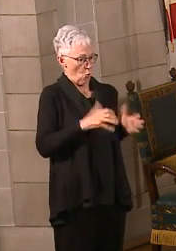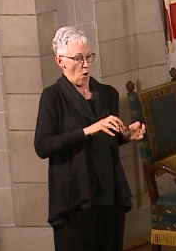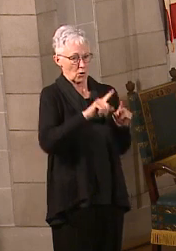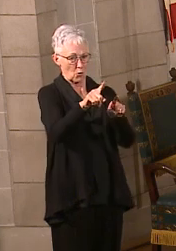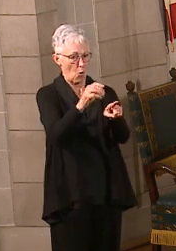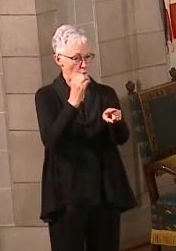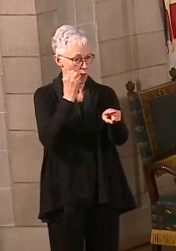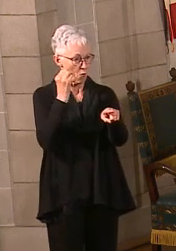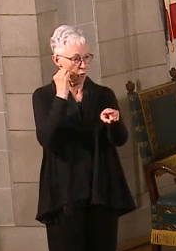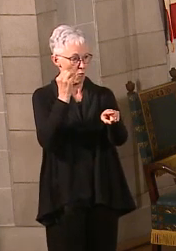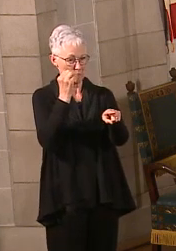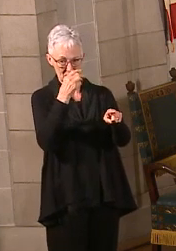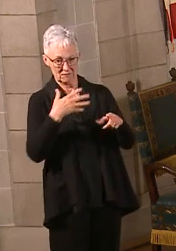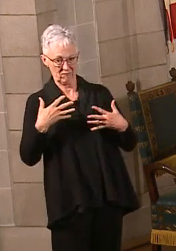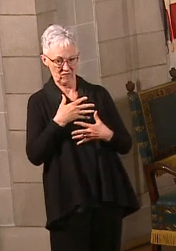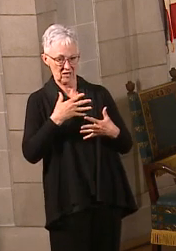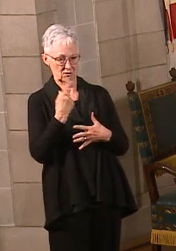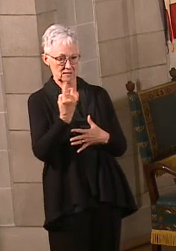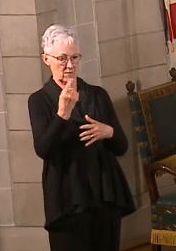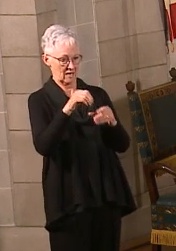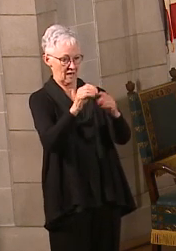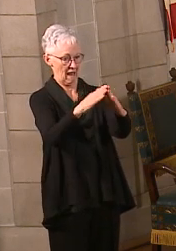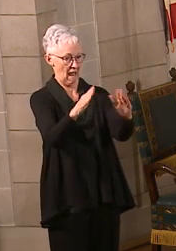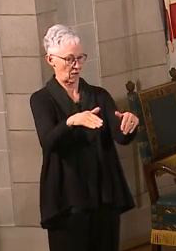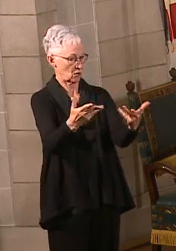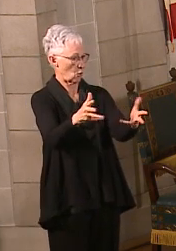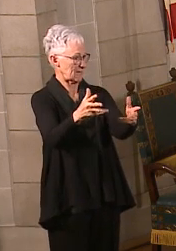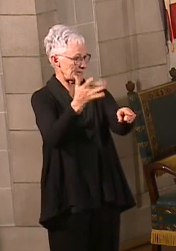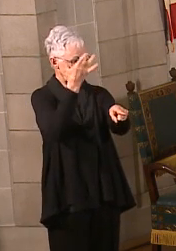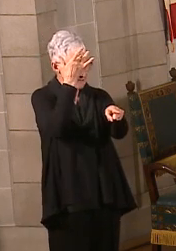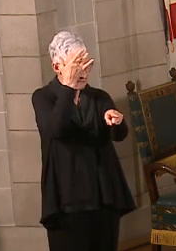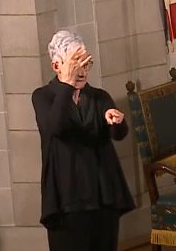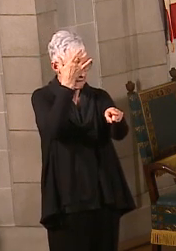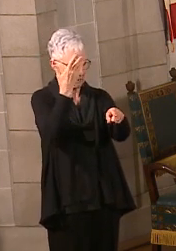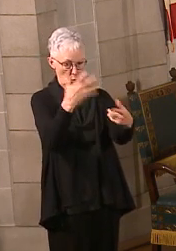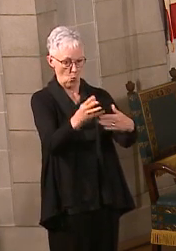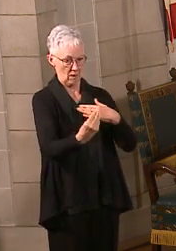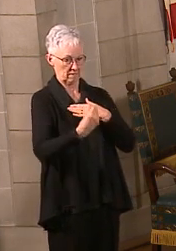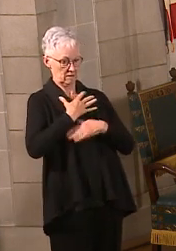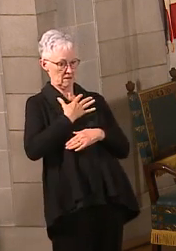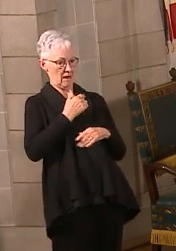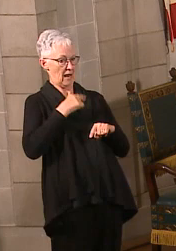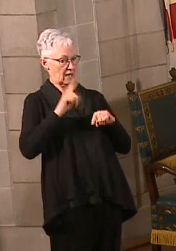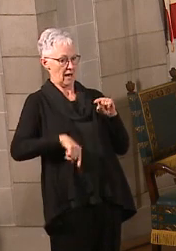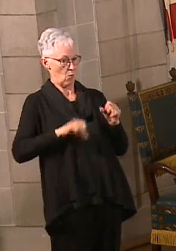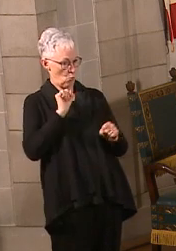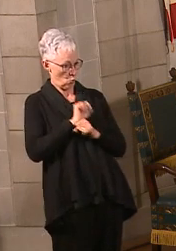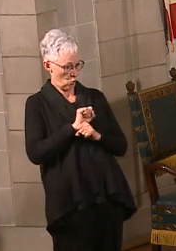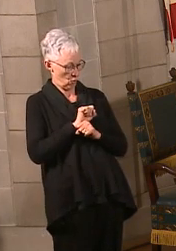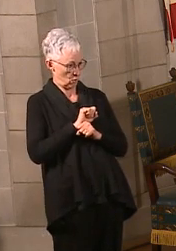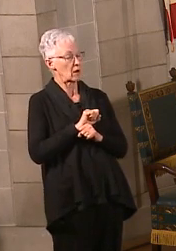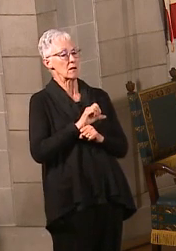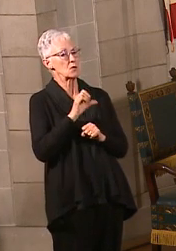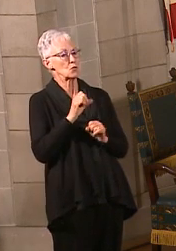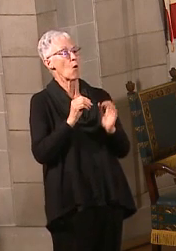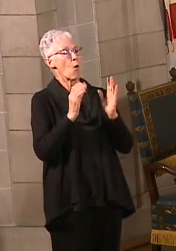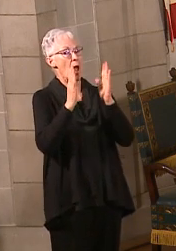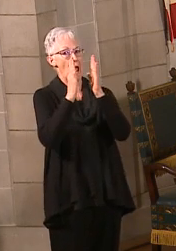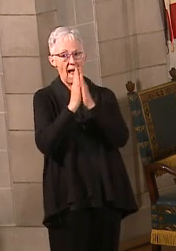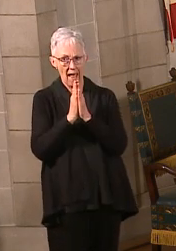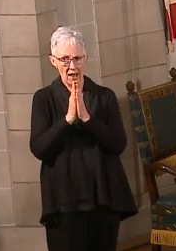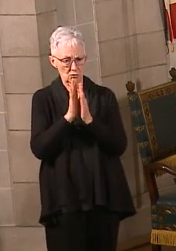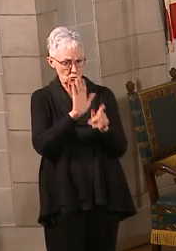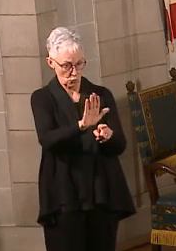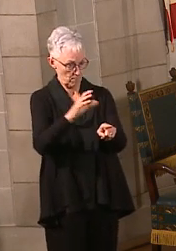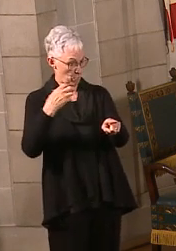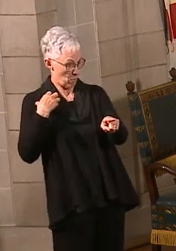for those healthcare workers and first responders to be able to have that place to go. Remember, again, check with your employer first to make sure they don't have a program like that already.